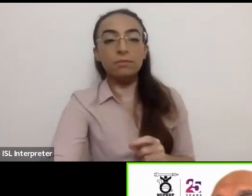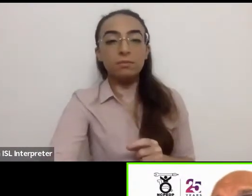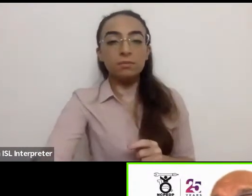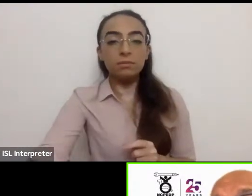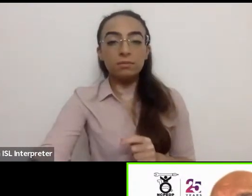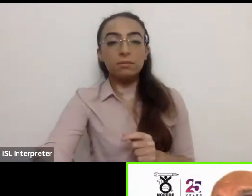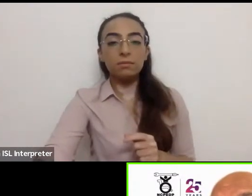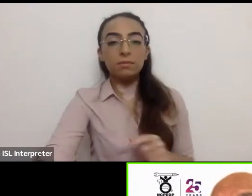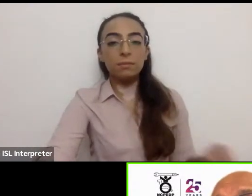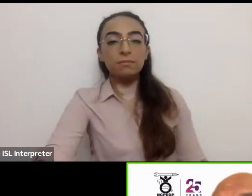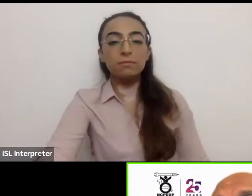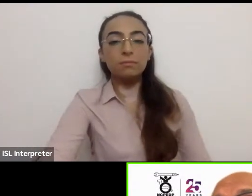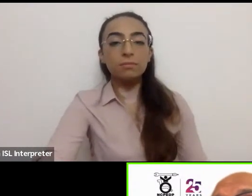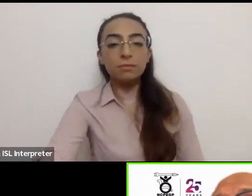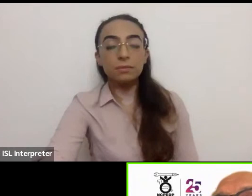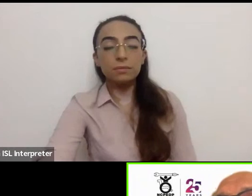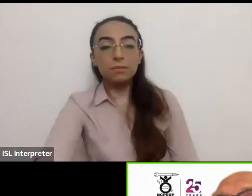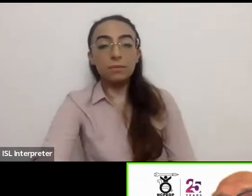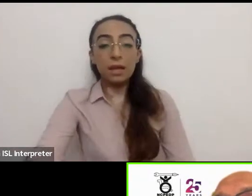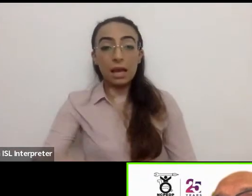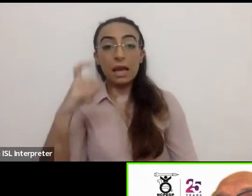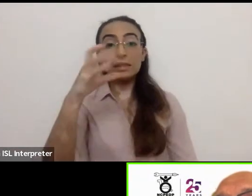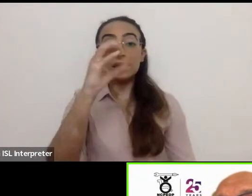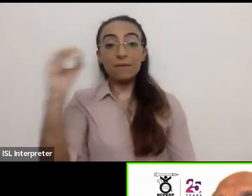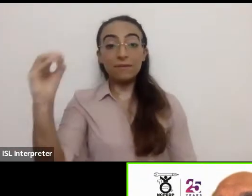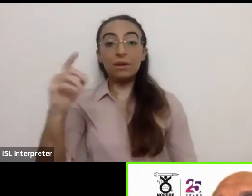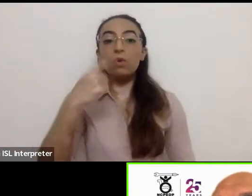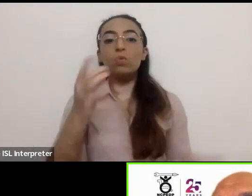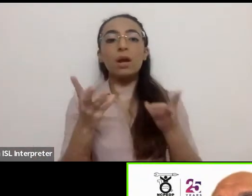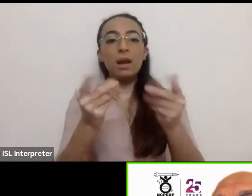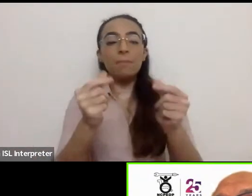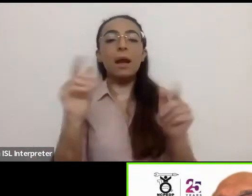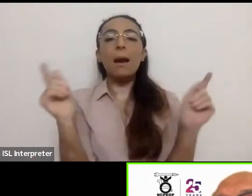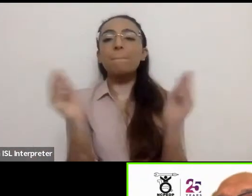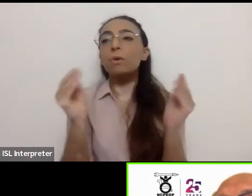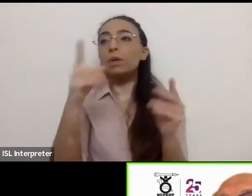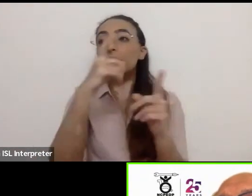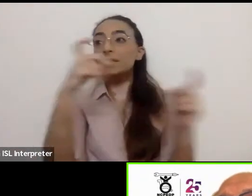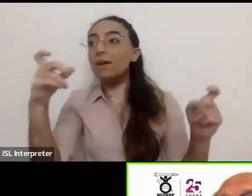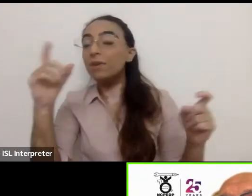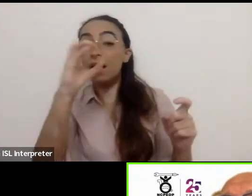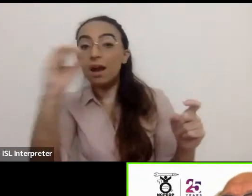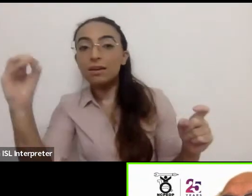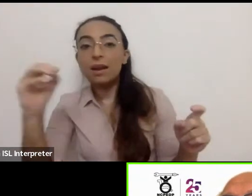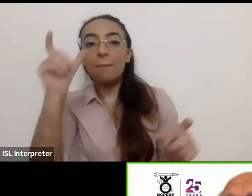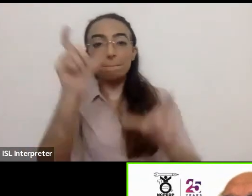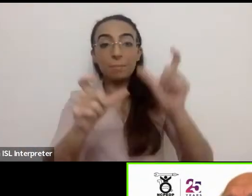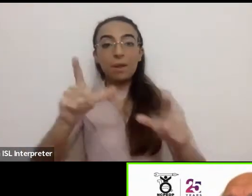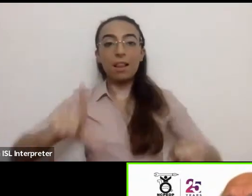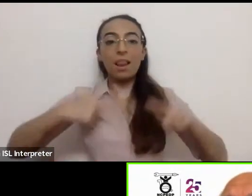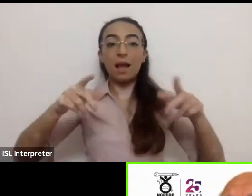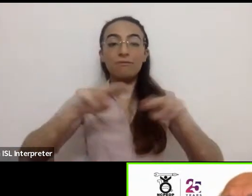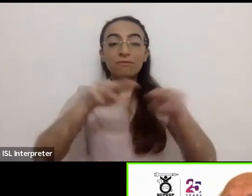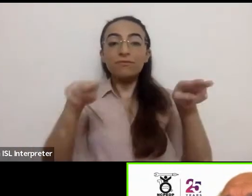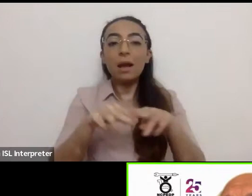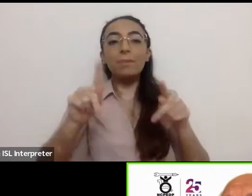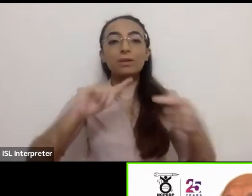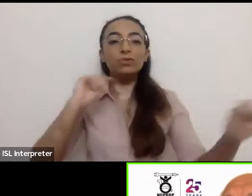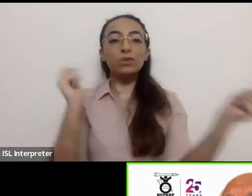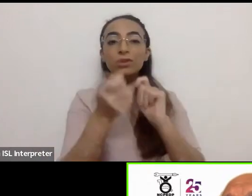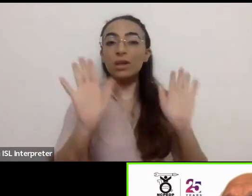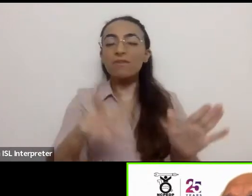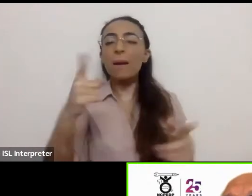percentage? With 700 is the number. I think there are 700 lives and their families that you have changed. But what are the challenges that you